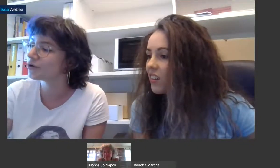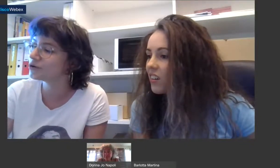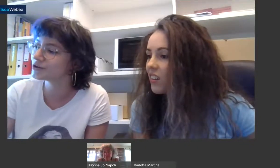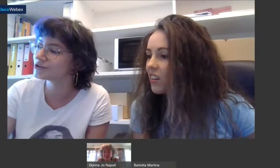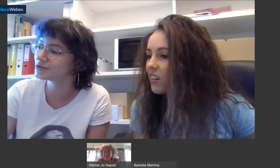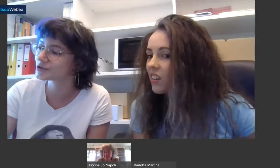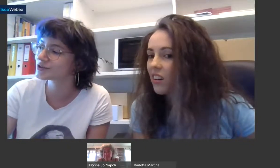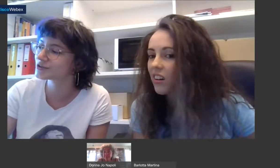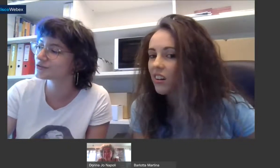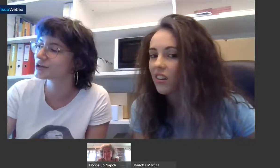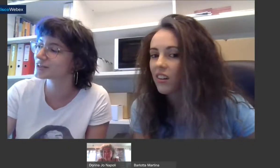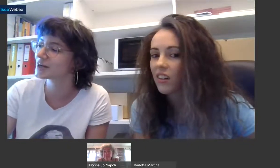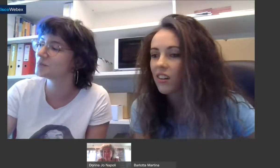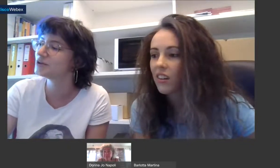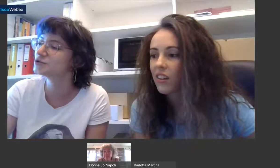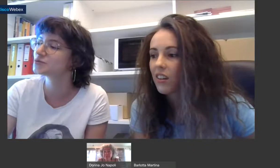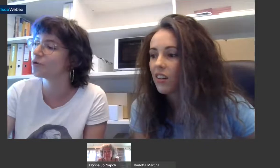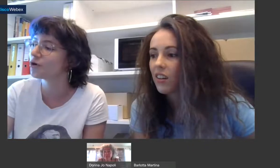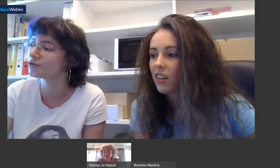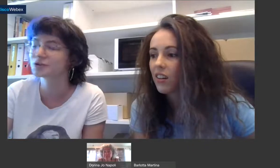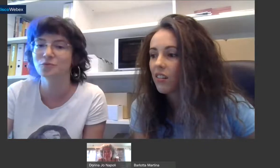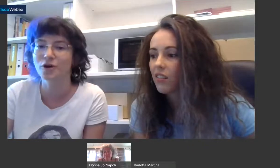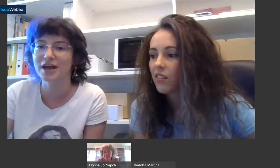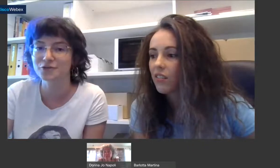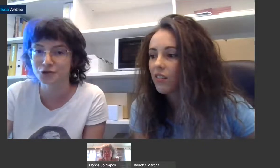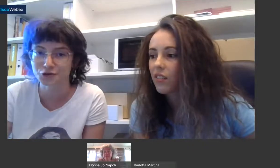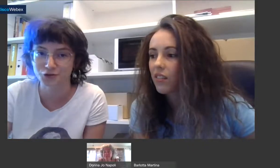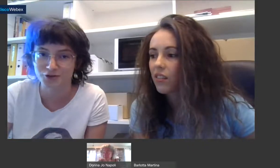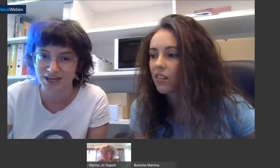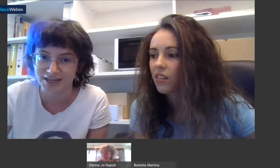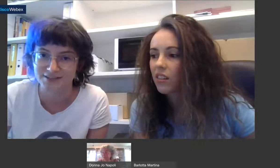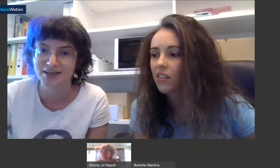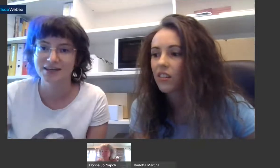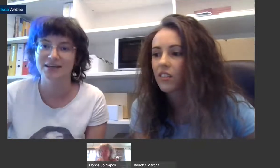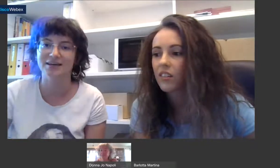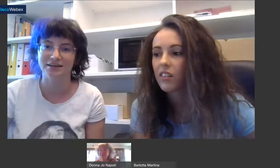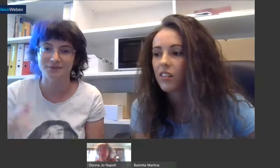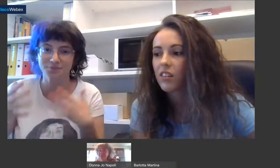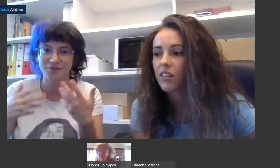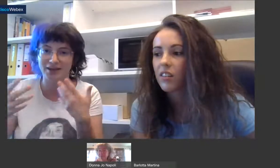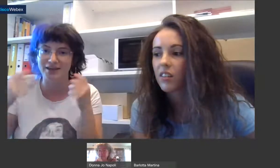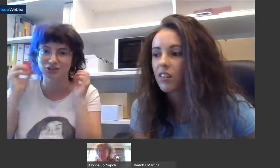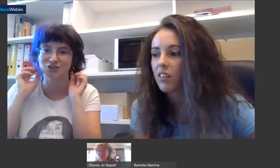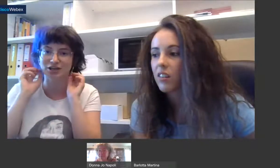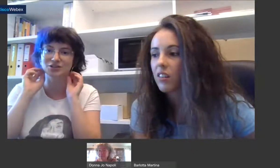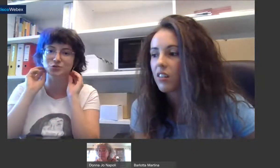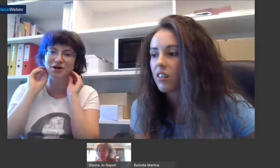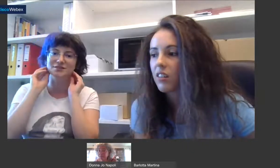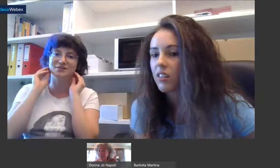older users, for example, use more of the more effortful signs, like in a age-wise?